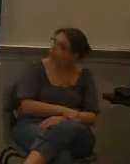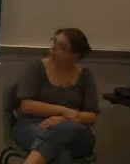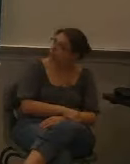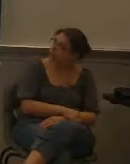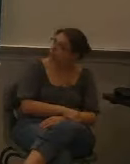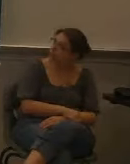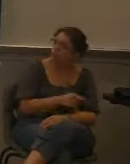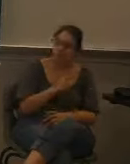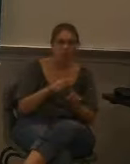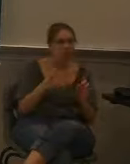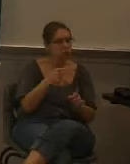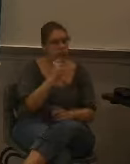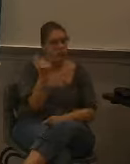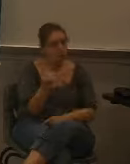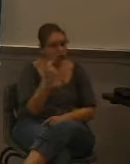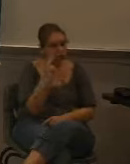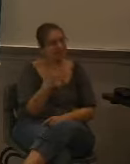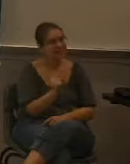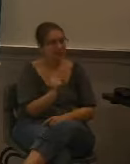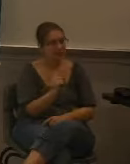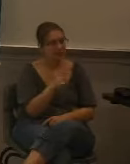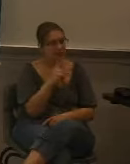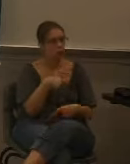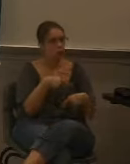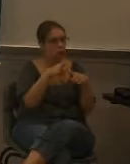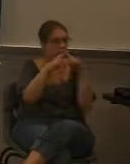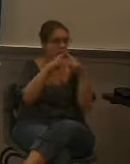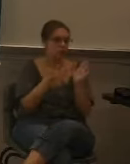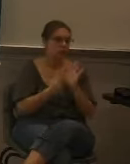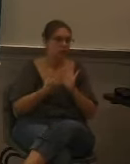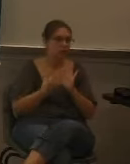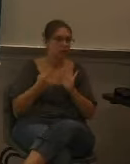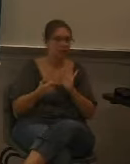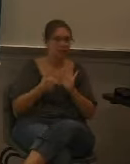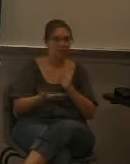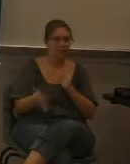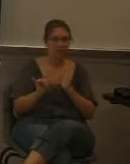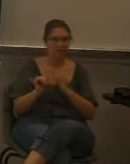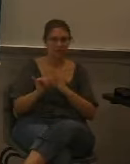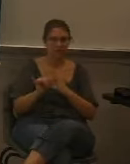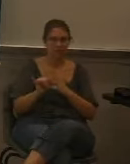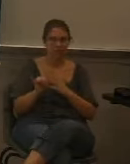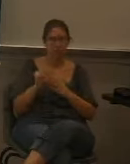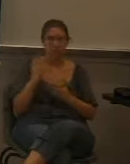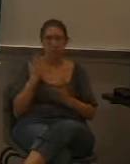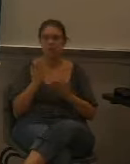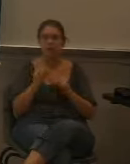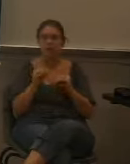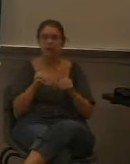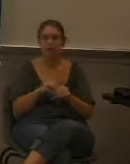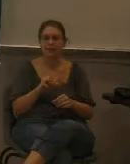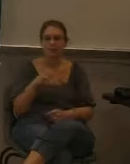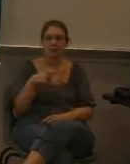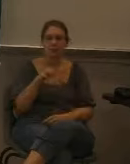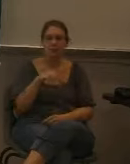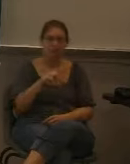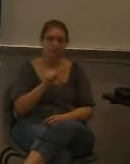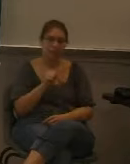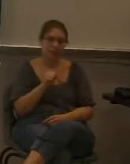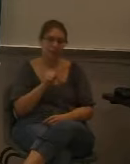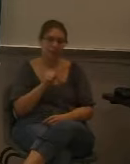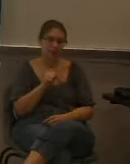But you don't always see it, so it's controversial that sometimes there's things like, well, maybe you put in a species